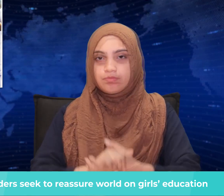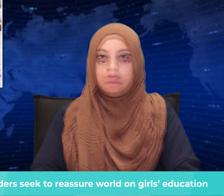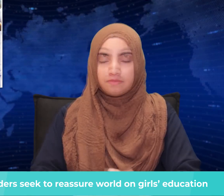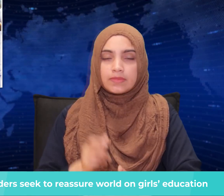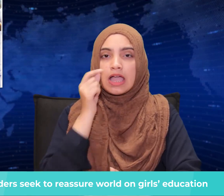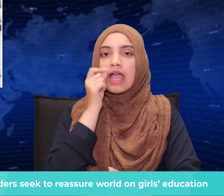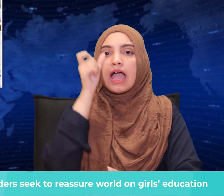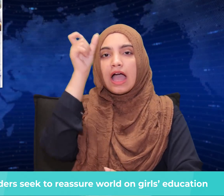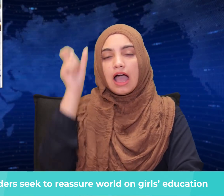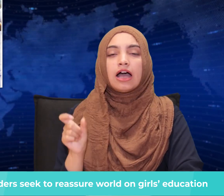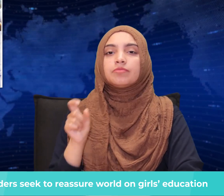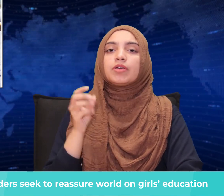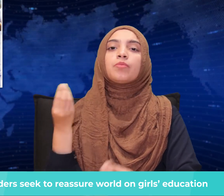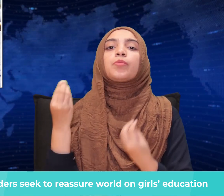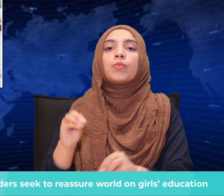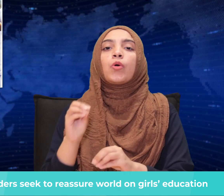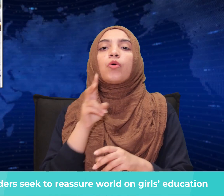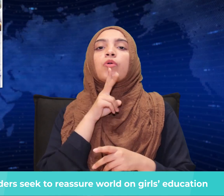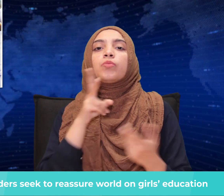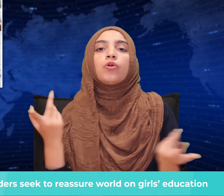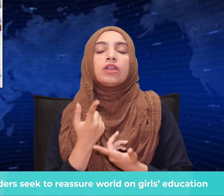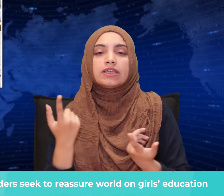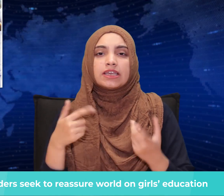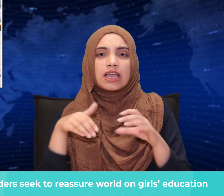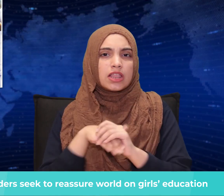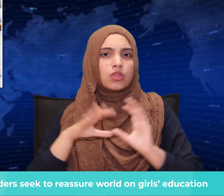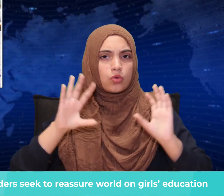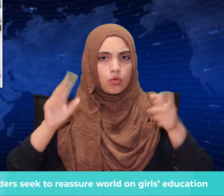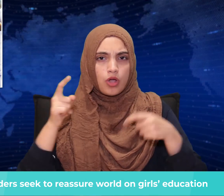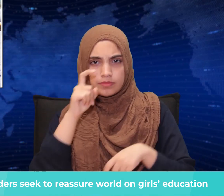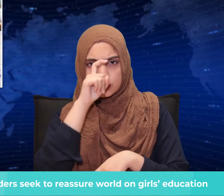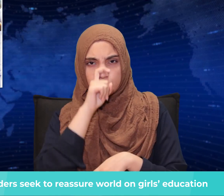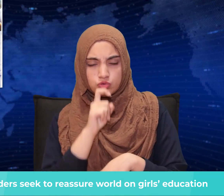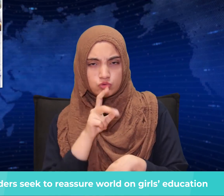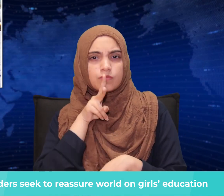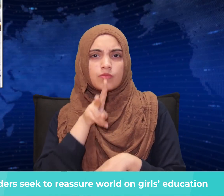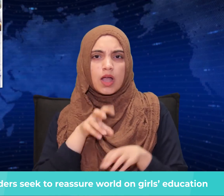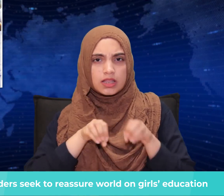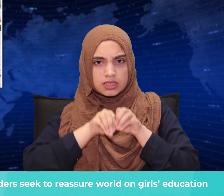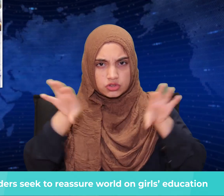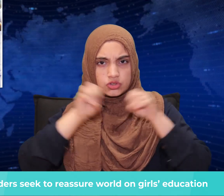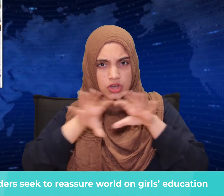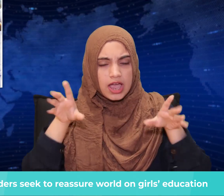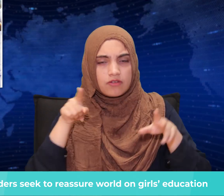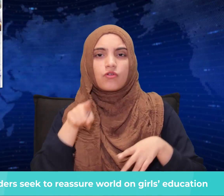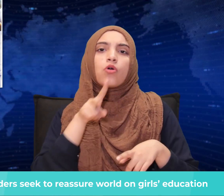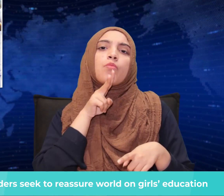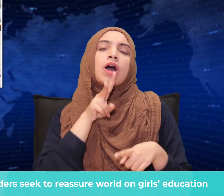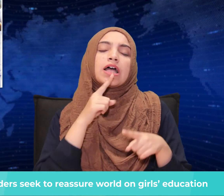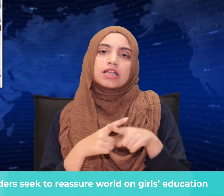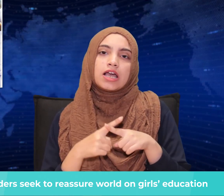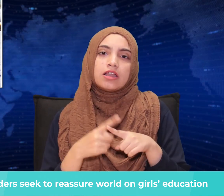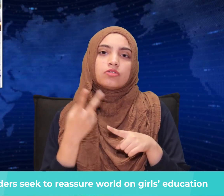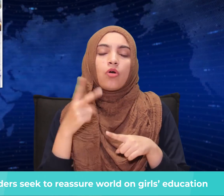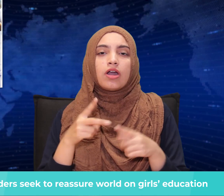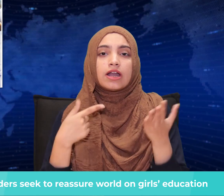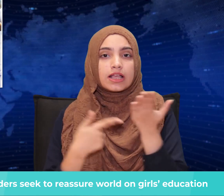Maulvi Lutfullah also sought to quash rumors spread by Western media that the Taliban are restricting